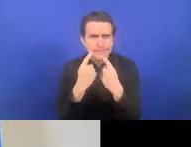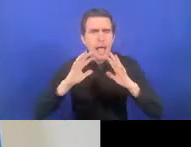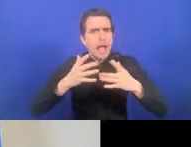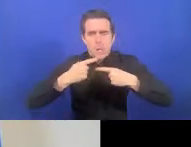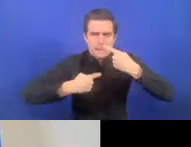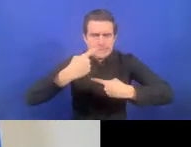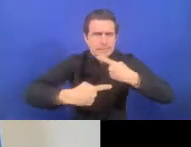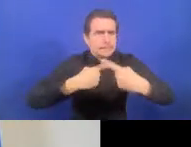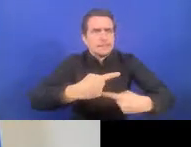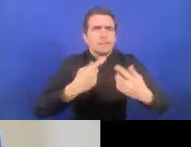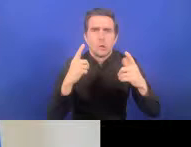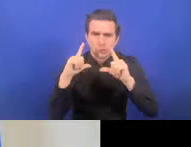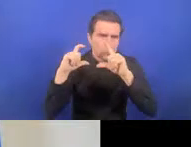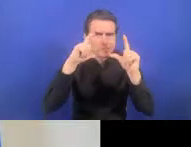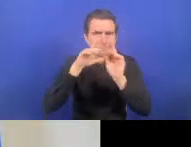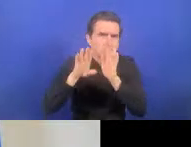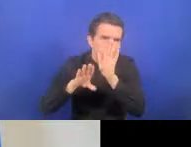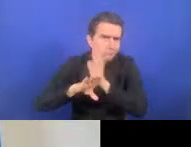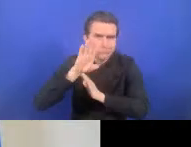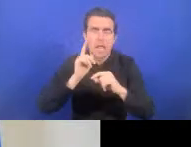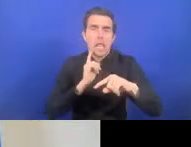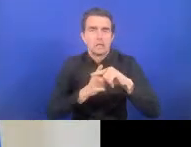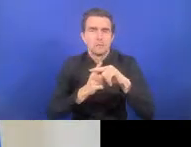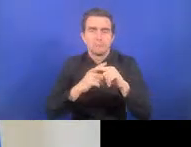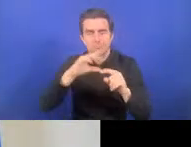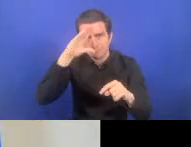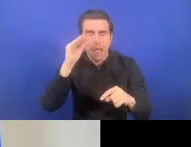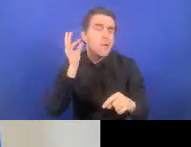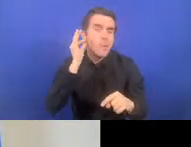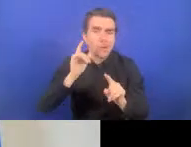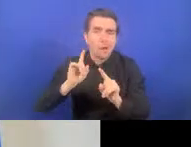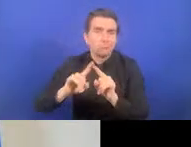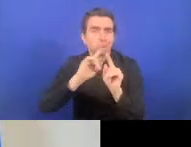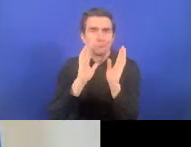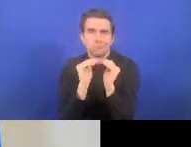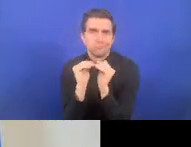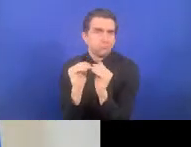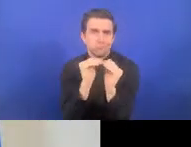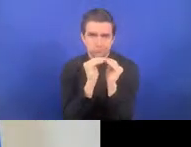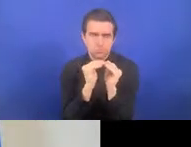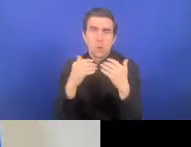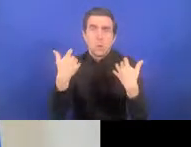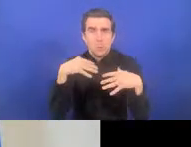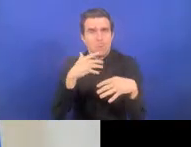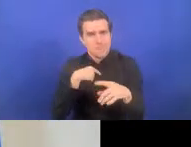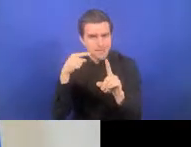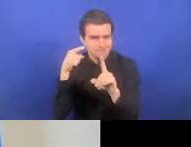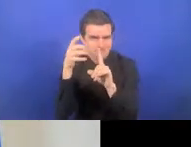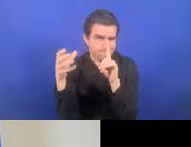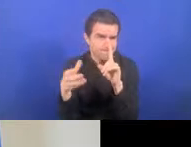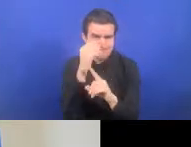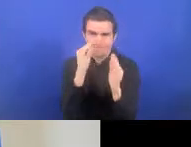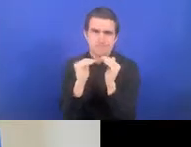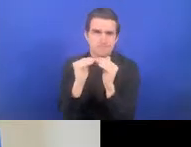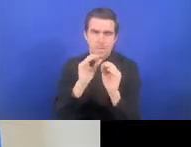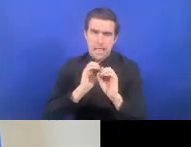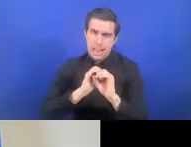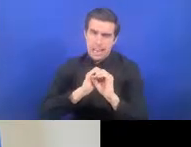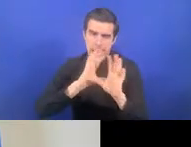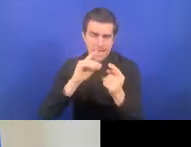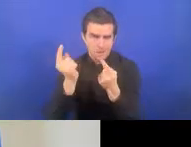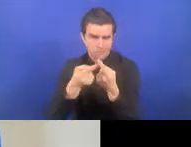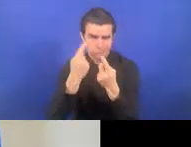gender equality are clear. Research shows that gender diversity leads to better decision-making,